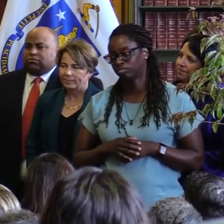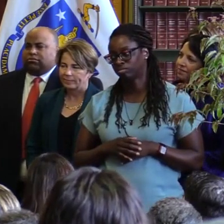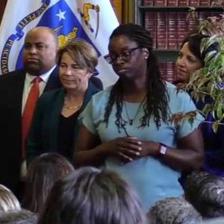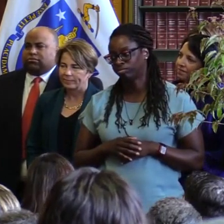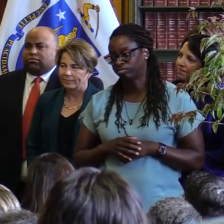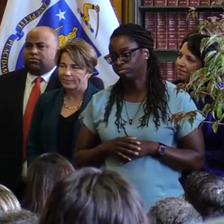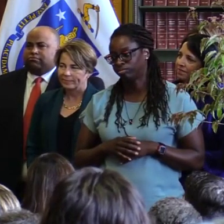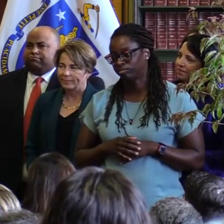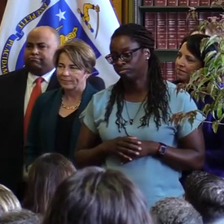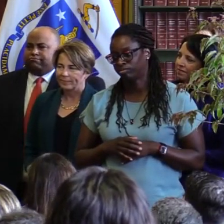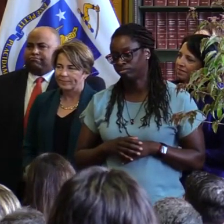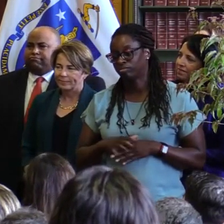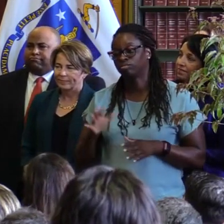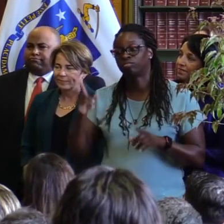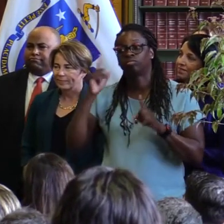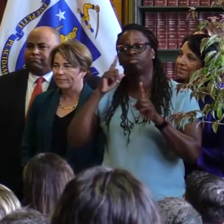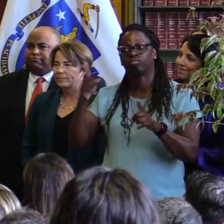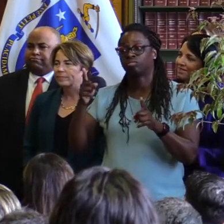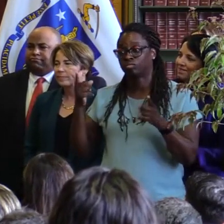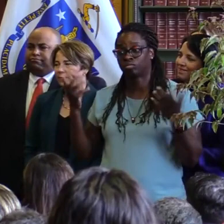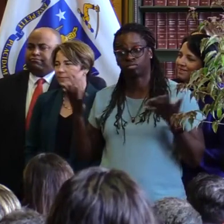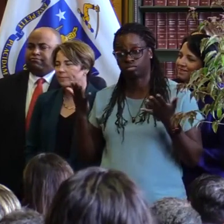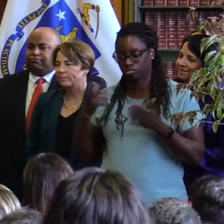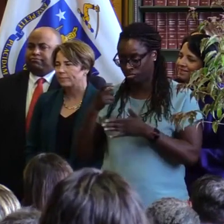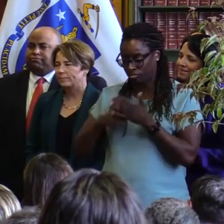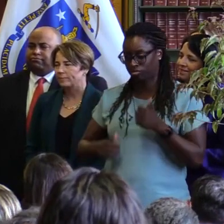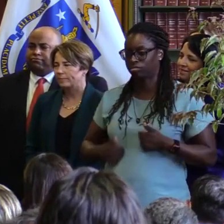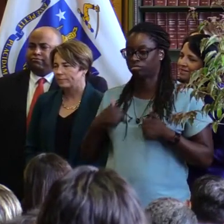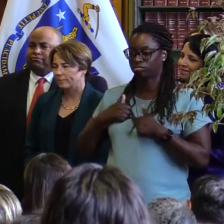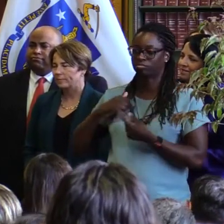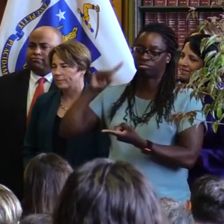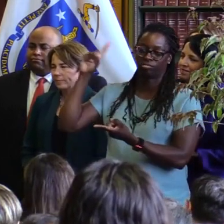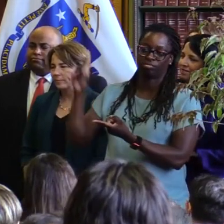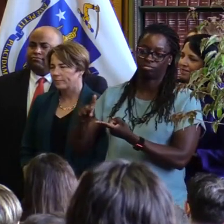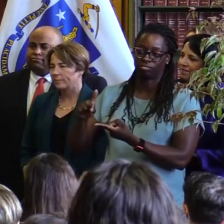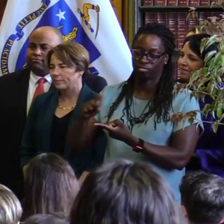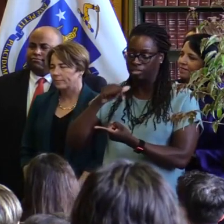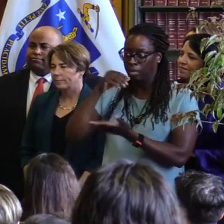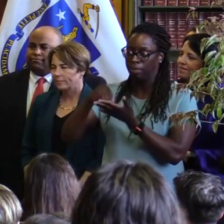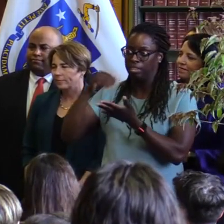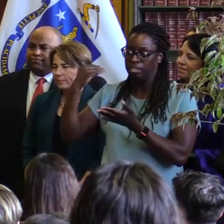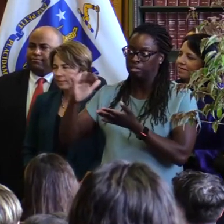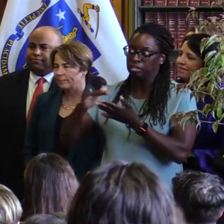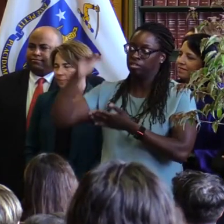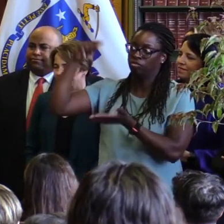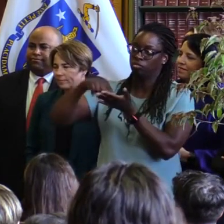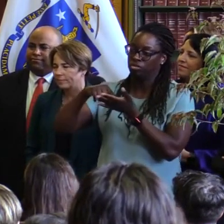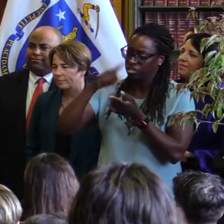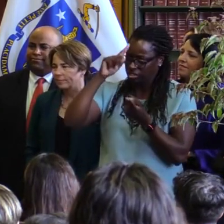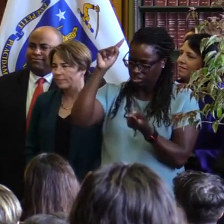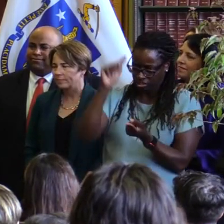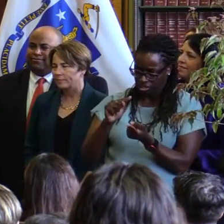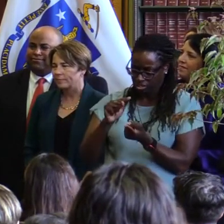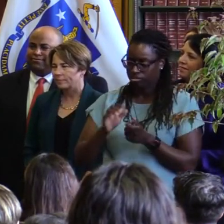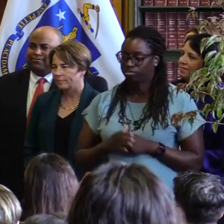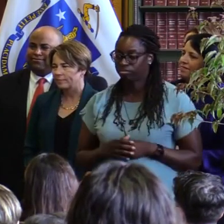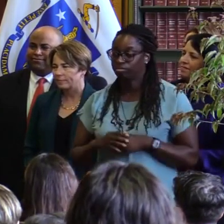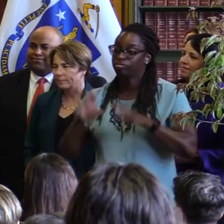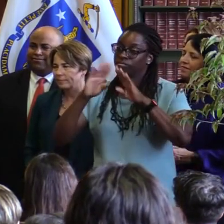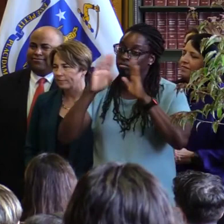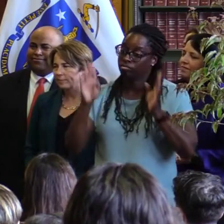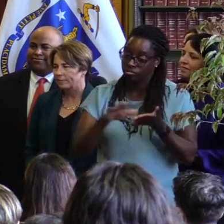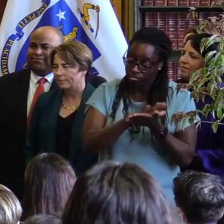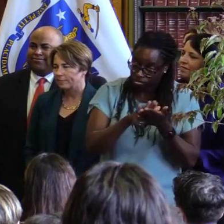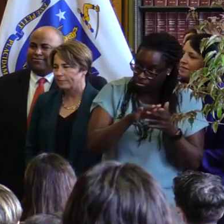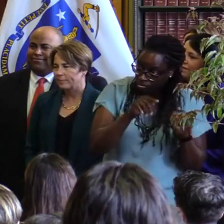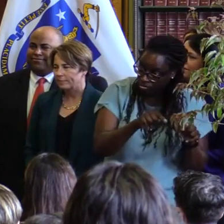in Boston, decarbonizing affordable housing, sharing the social and economic benefits of the green economy with more of our communities, and